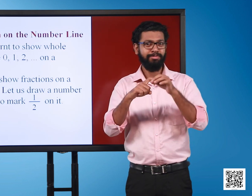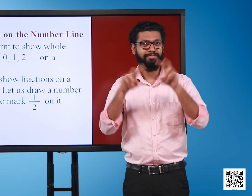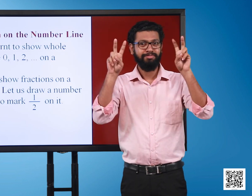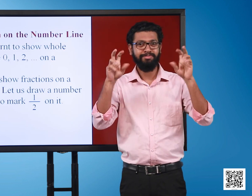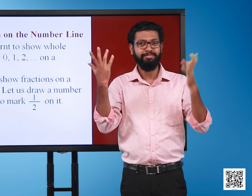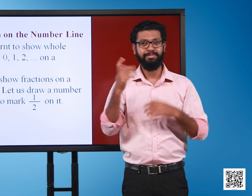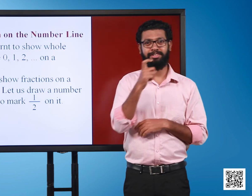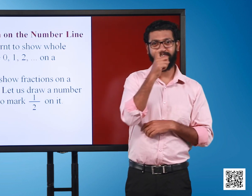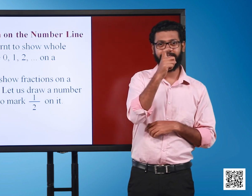(7.3)